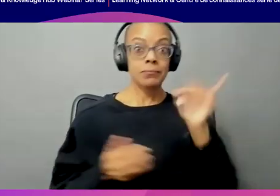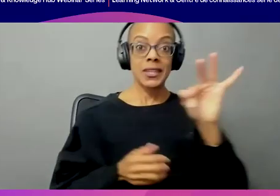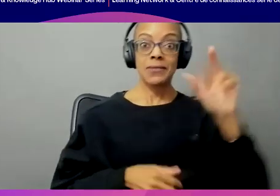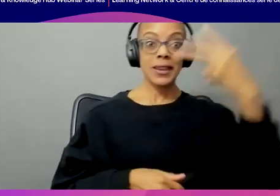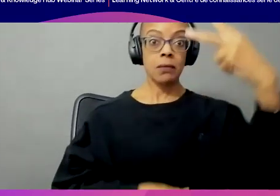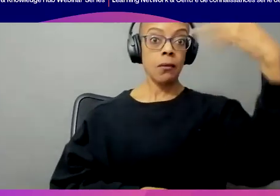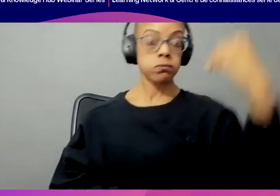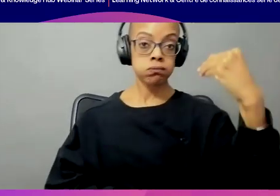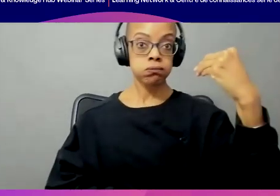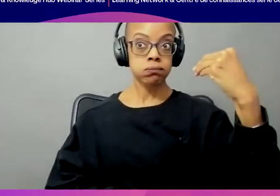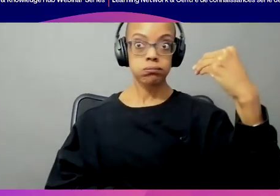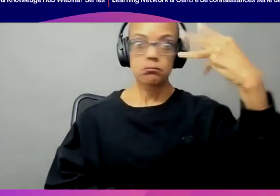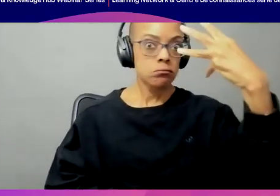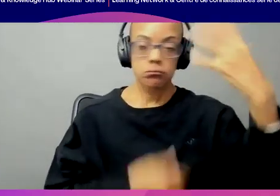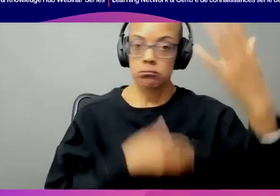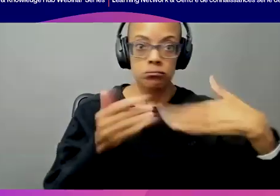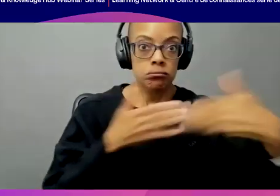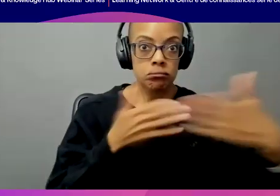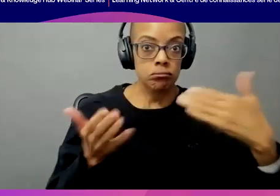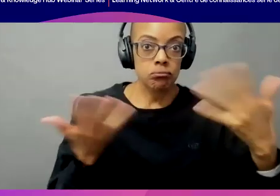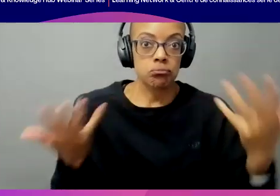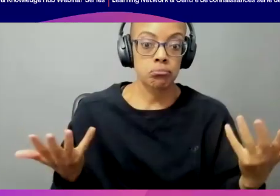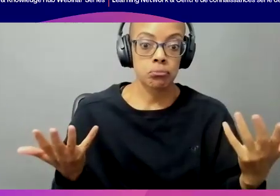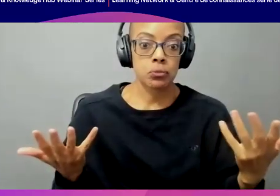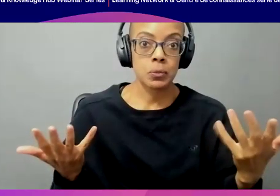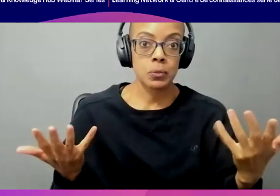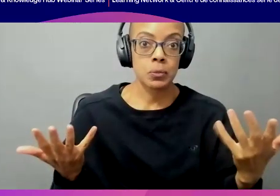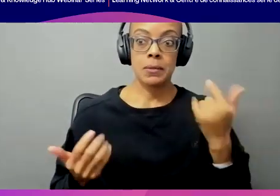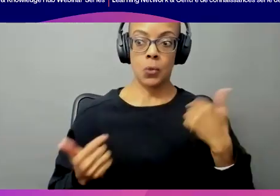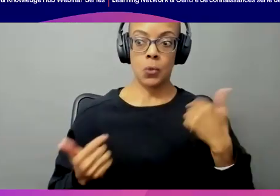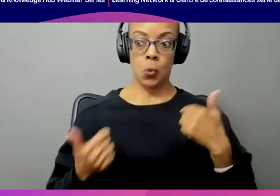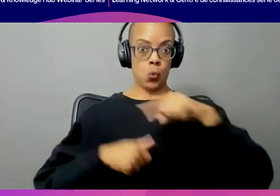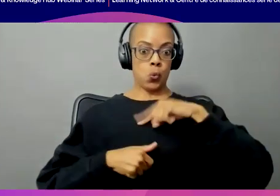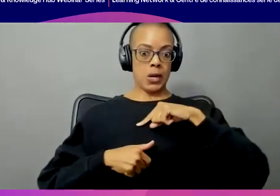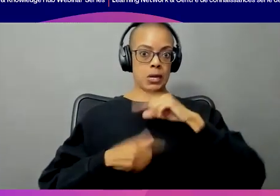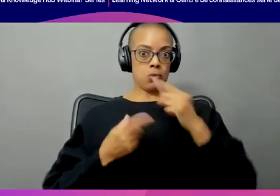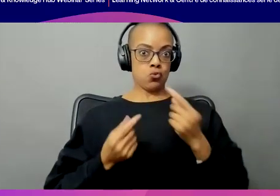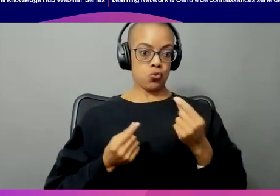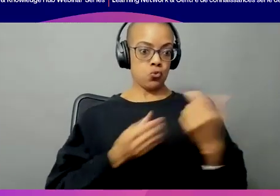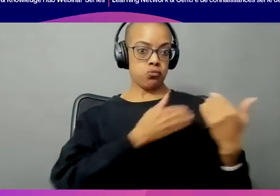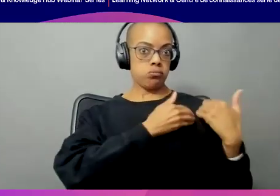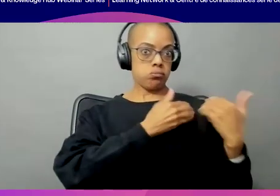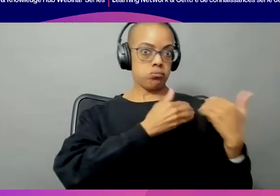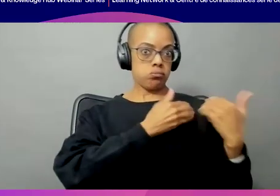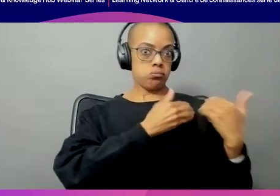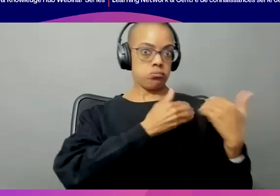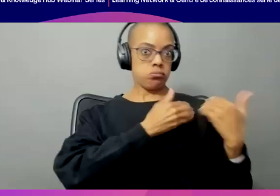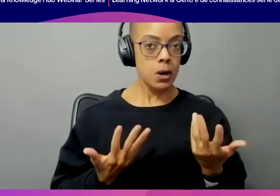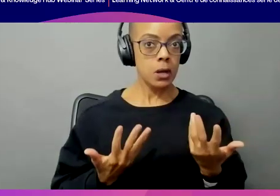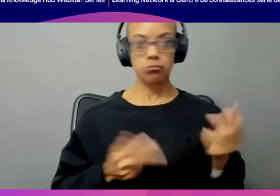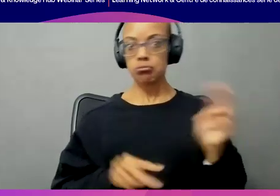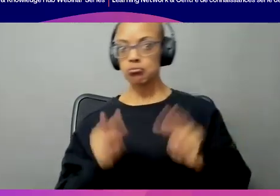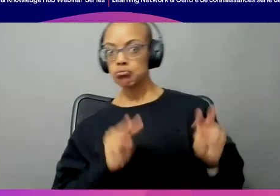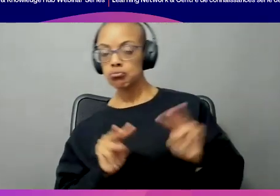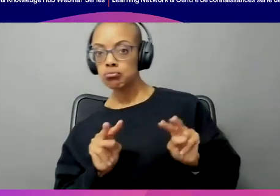or even if they had it on, what would we do as facilitators or as our researcher observers or just in